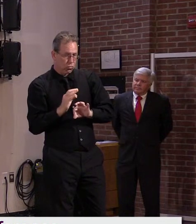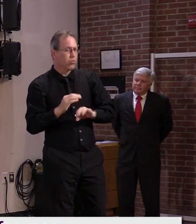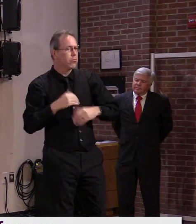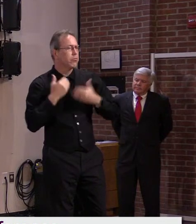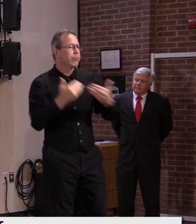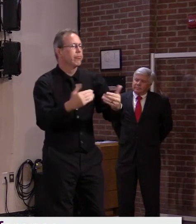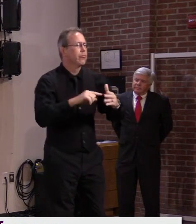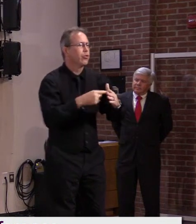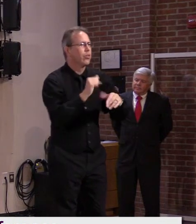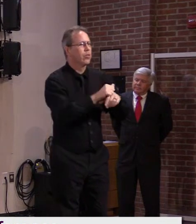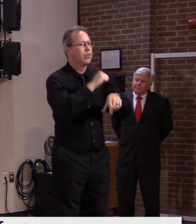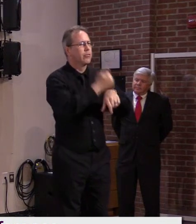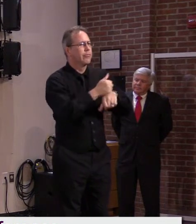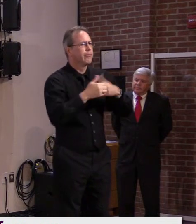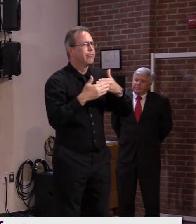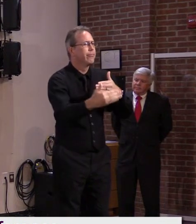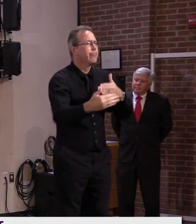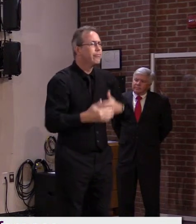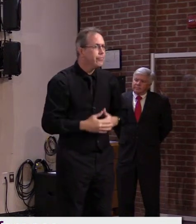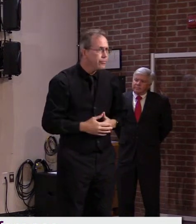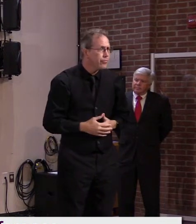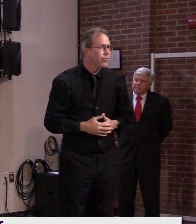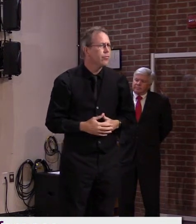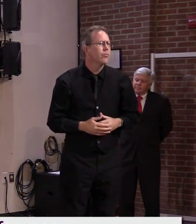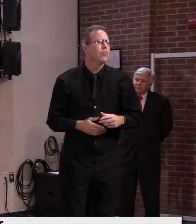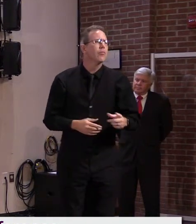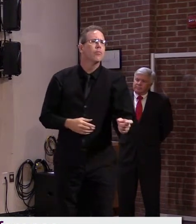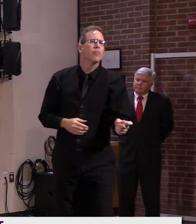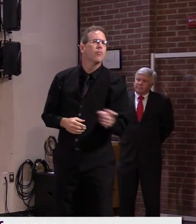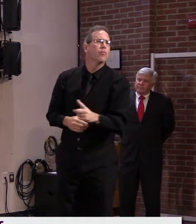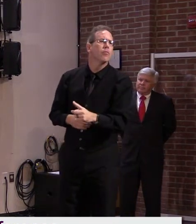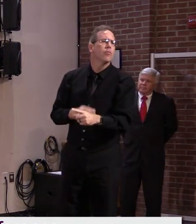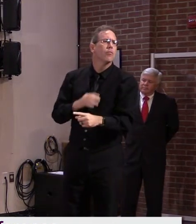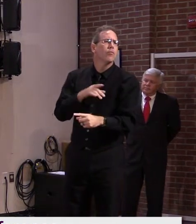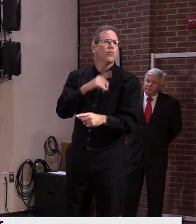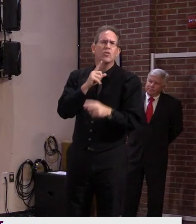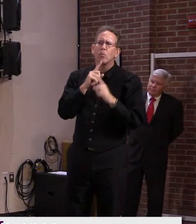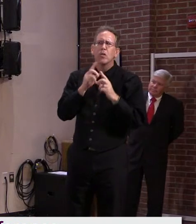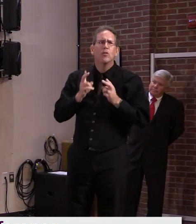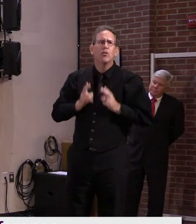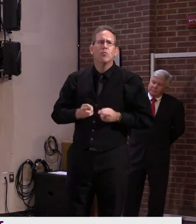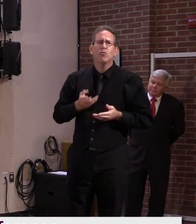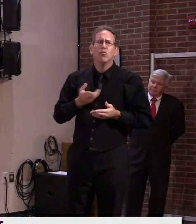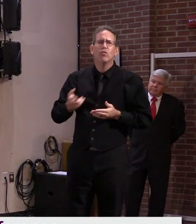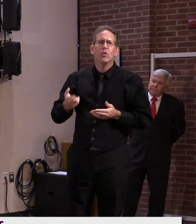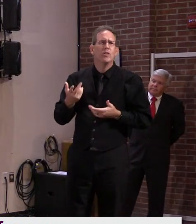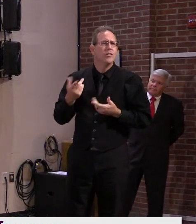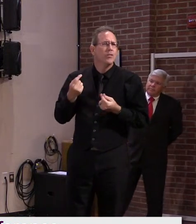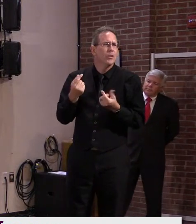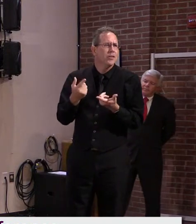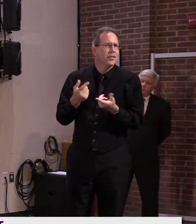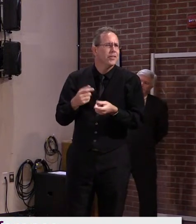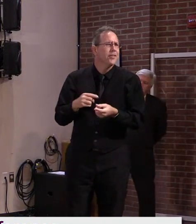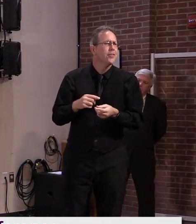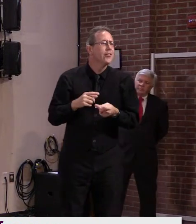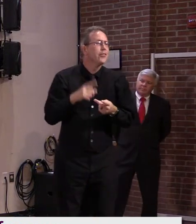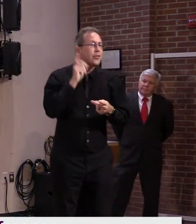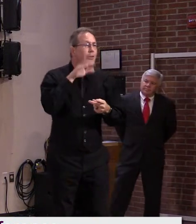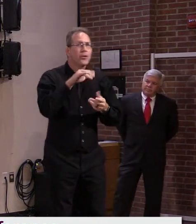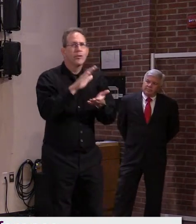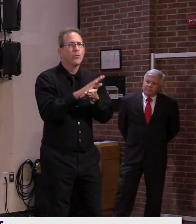I didn't hear you mention, human resources among that list. I know schools have already been feeling pretty